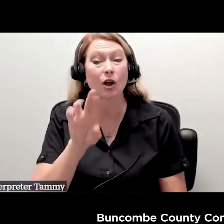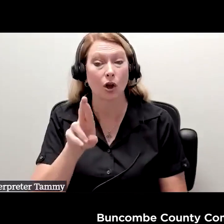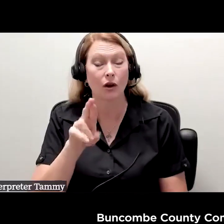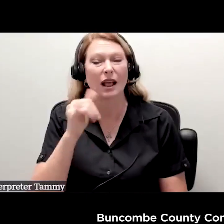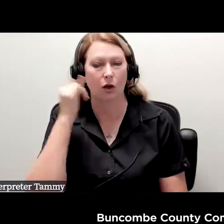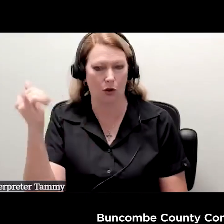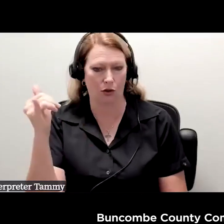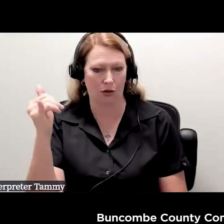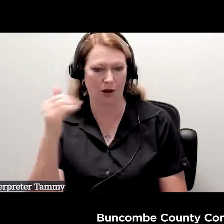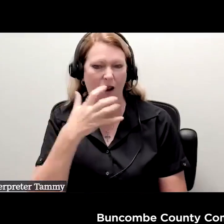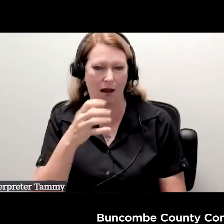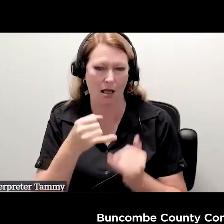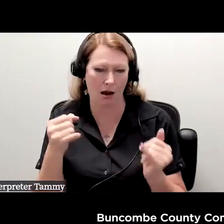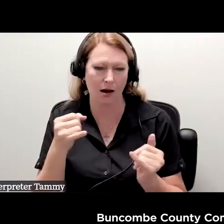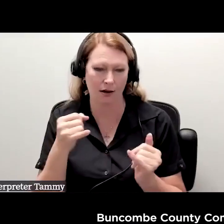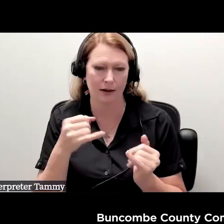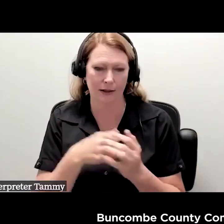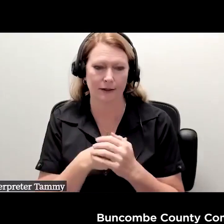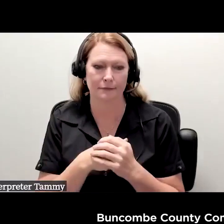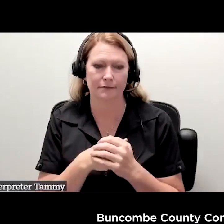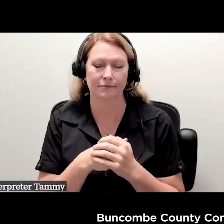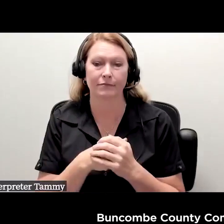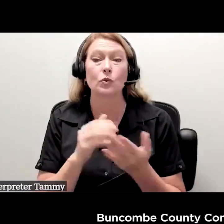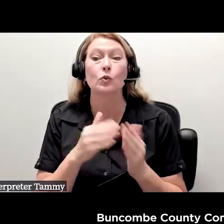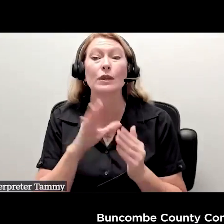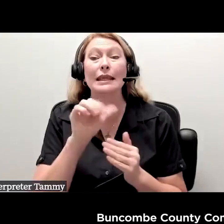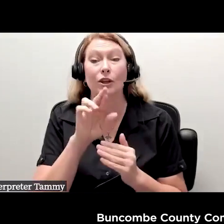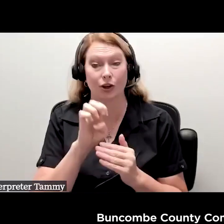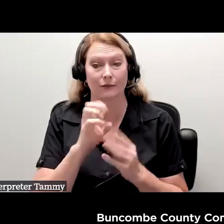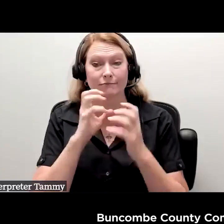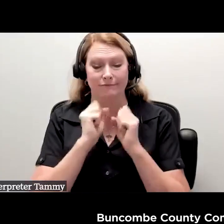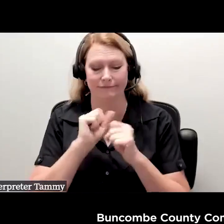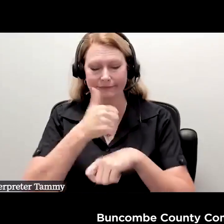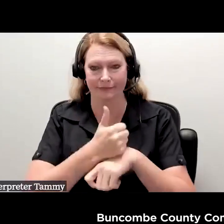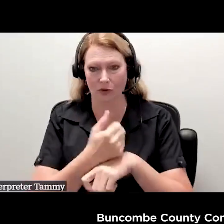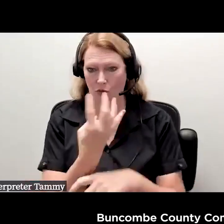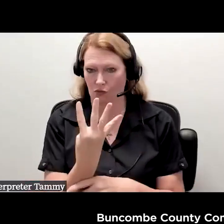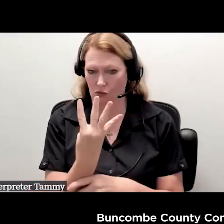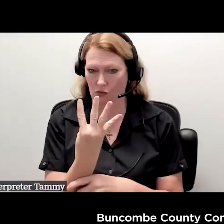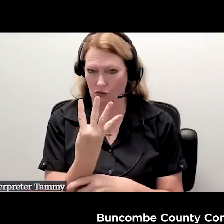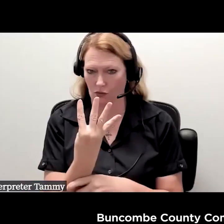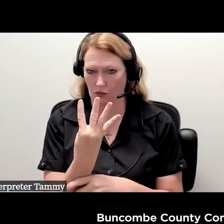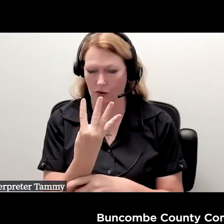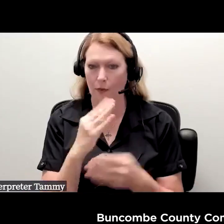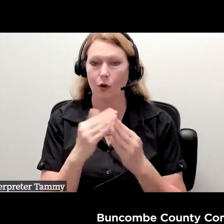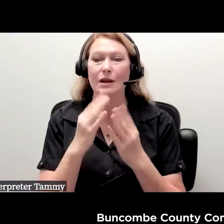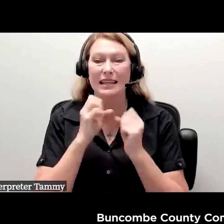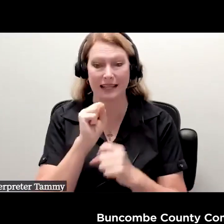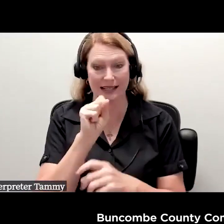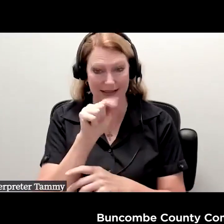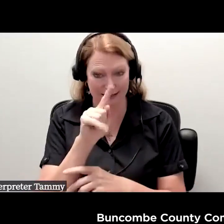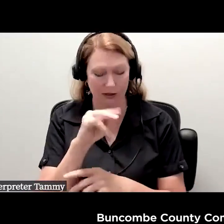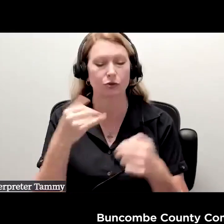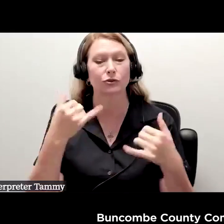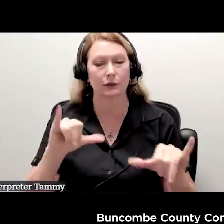call the One Buncombe hotline. Community care stations. So 4 community care stations are still active